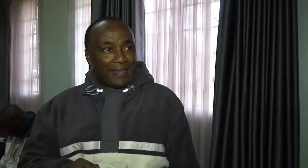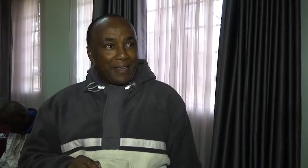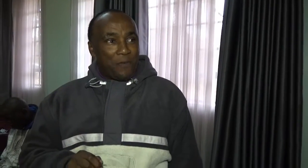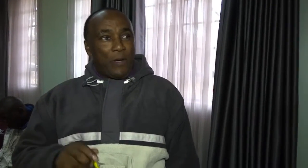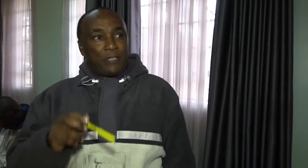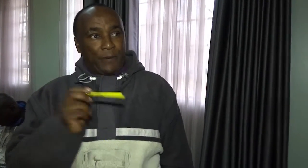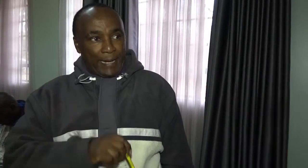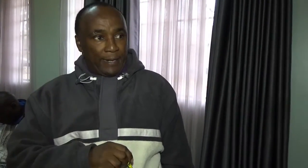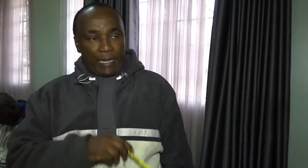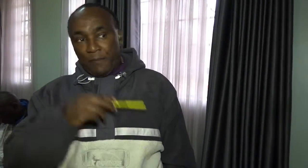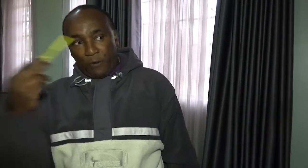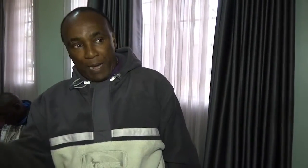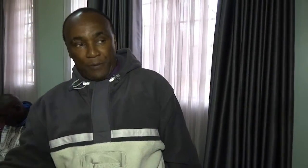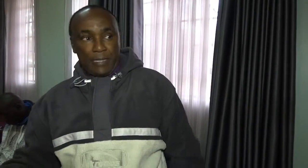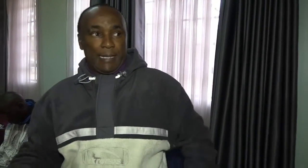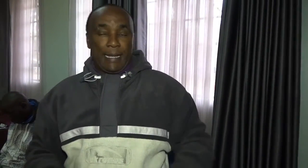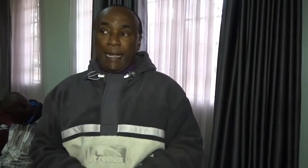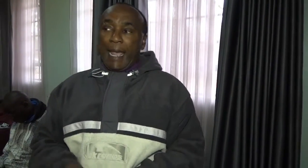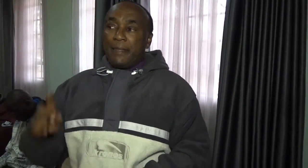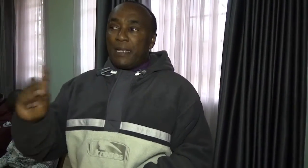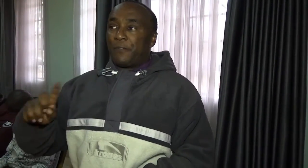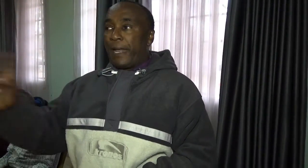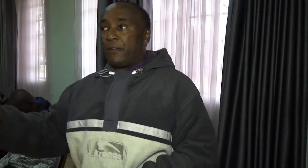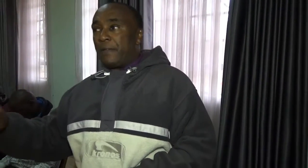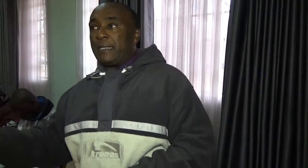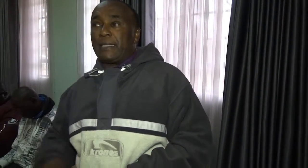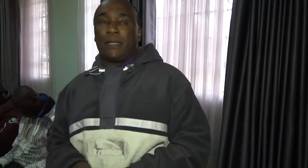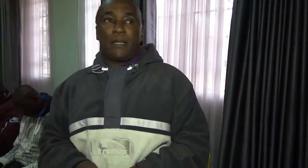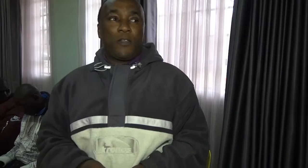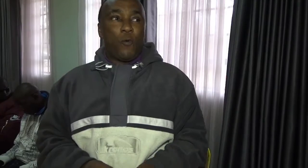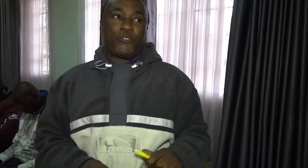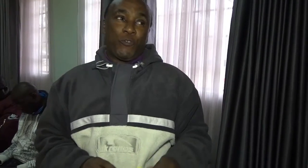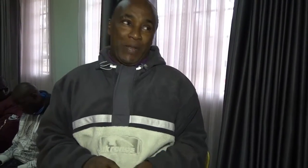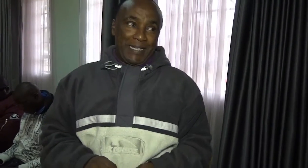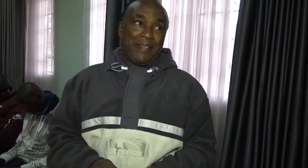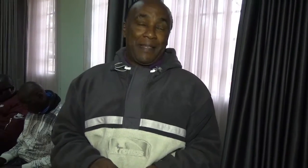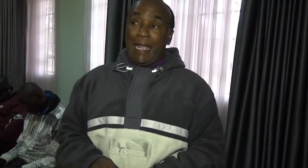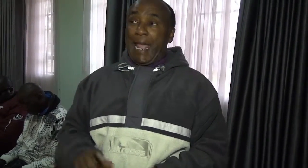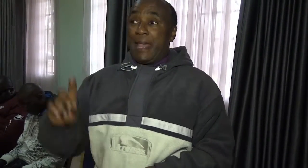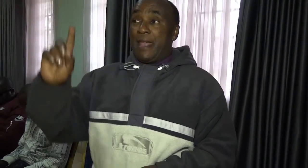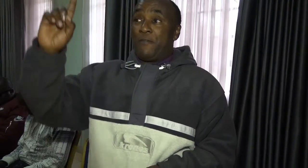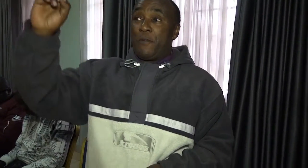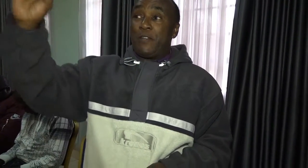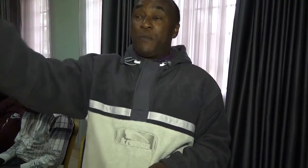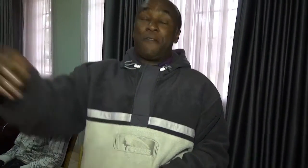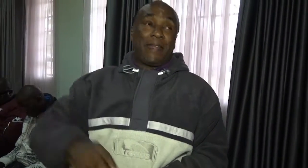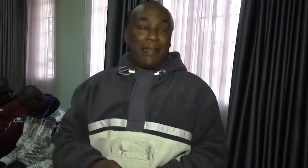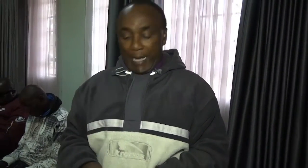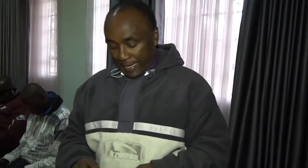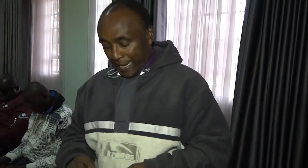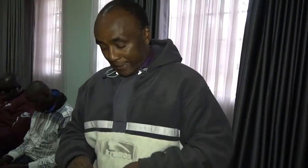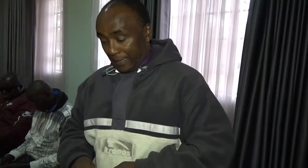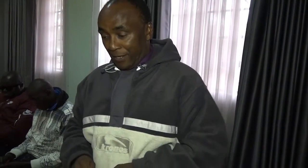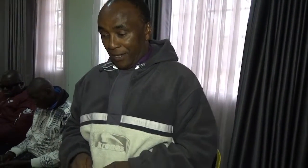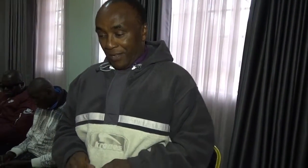looking for his friend. He came from out. And this friend of his was on wheelchair. And therefore he went to my friend